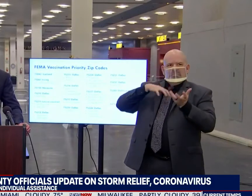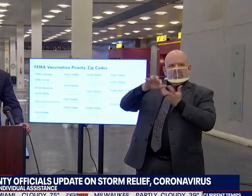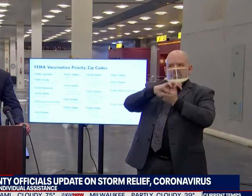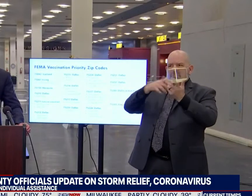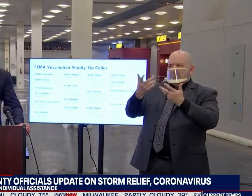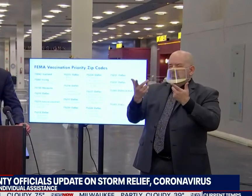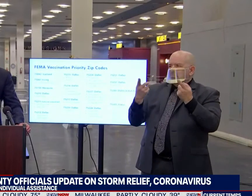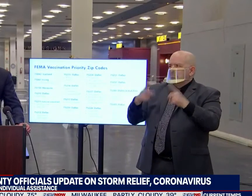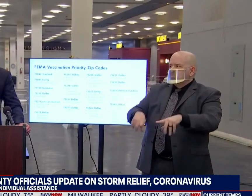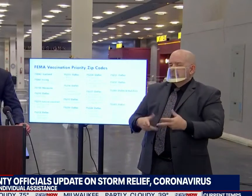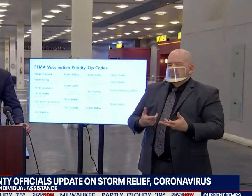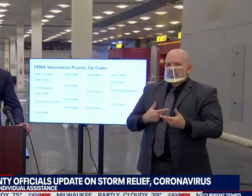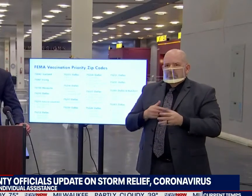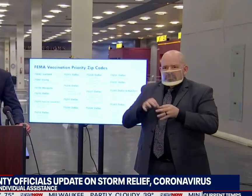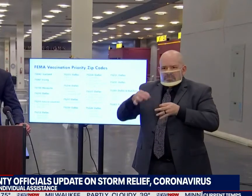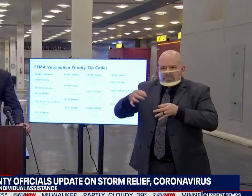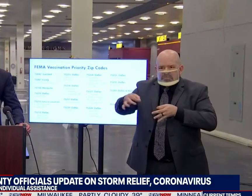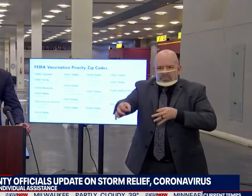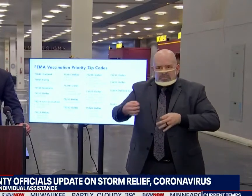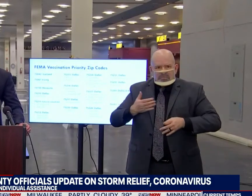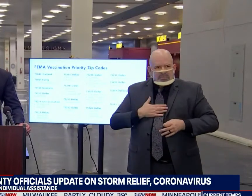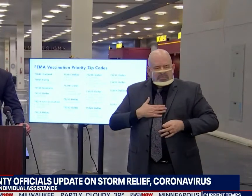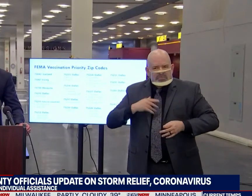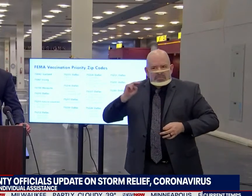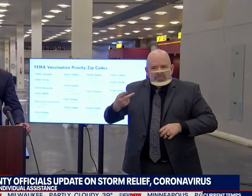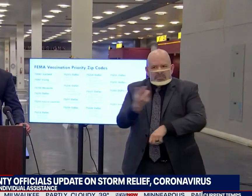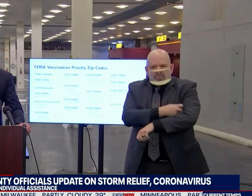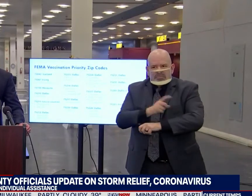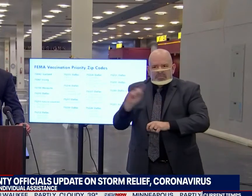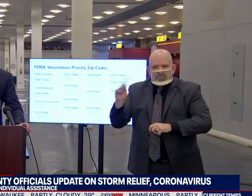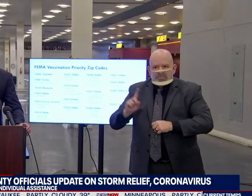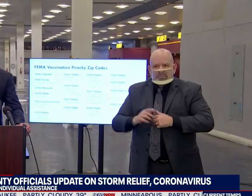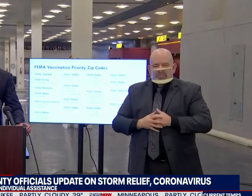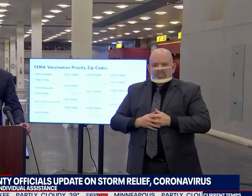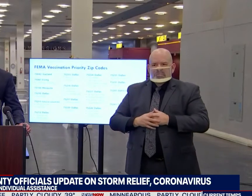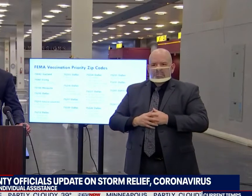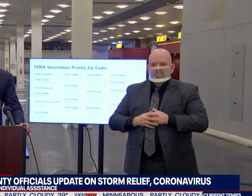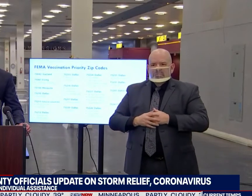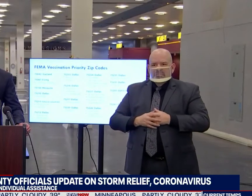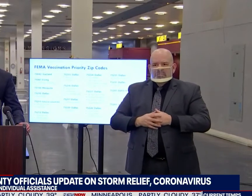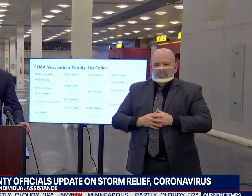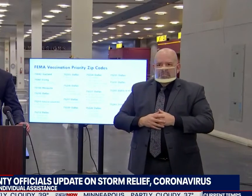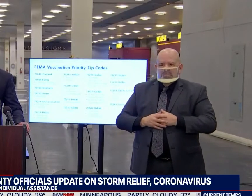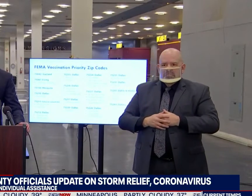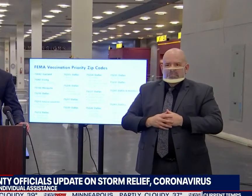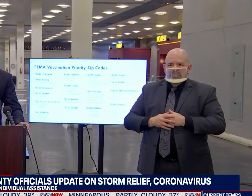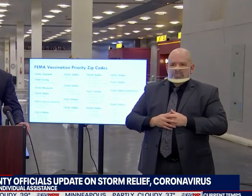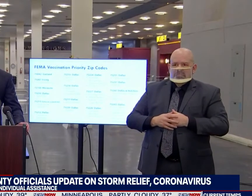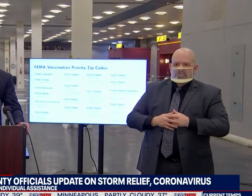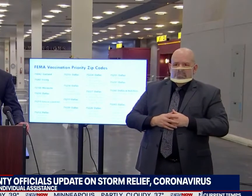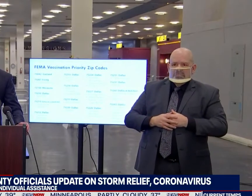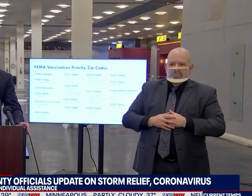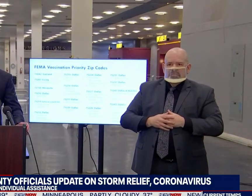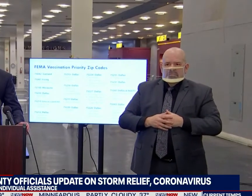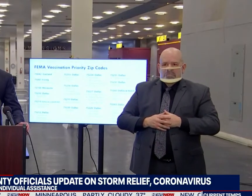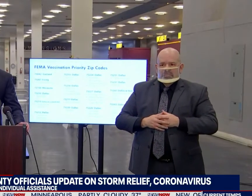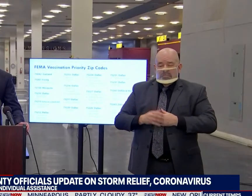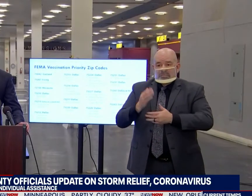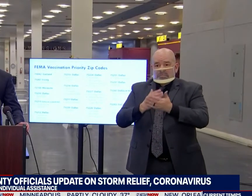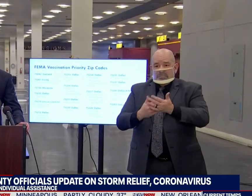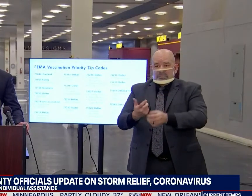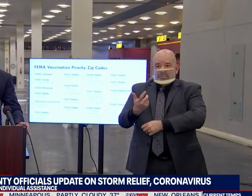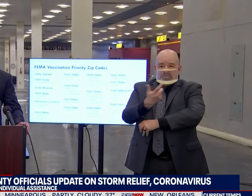you. So, as for our current county allocation, the winter weather significantly